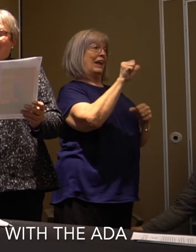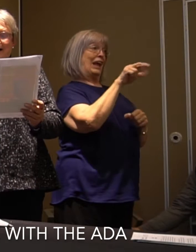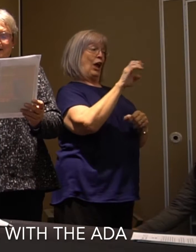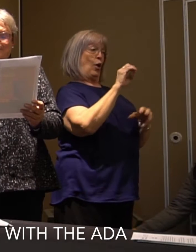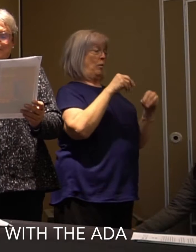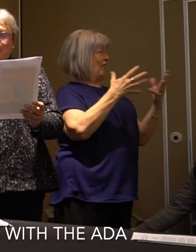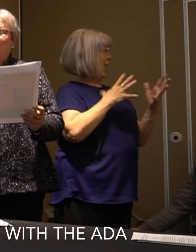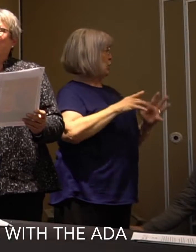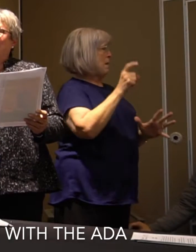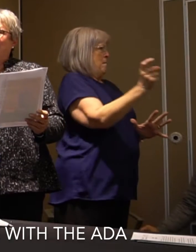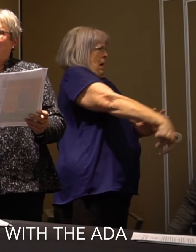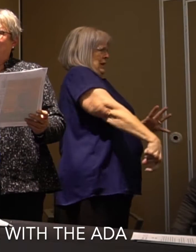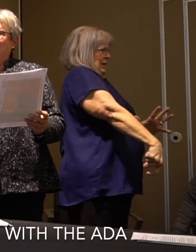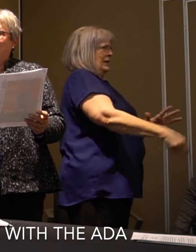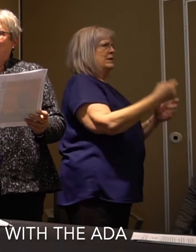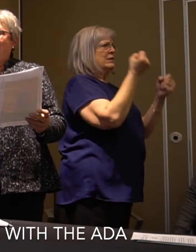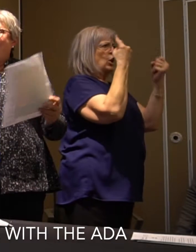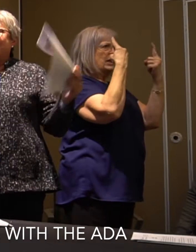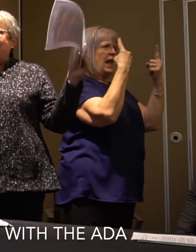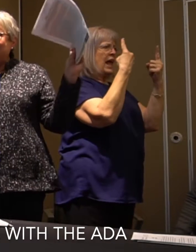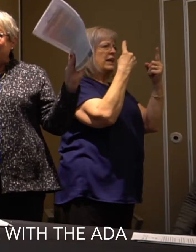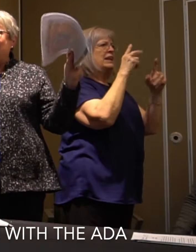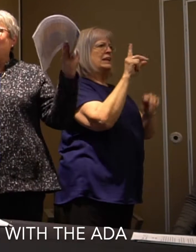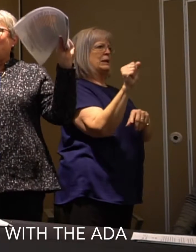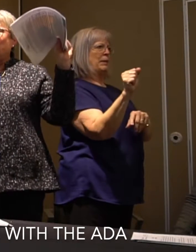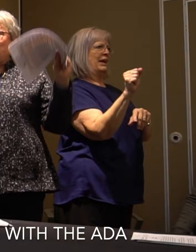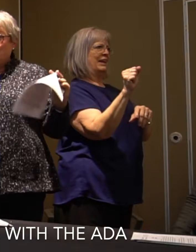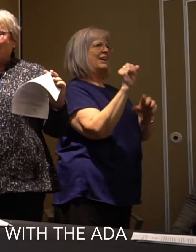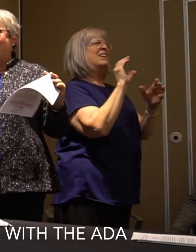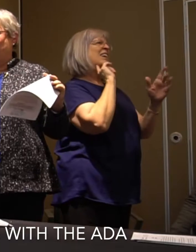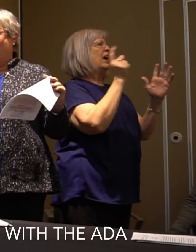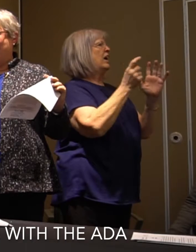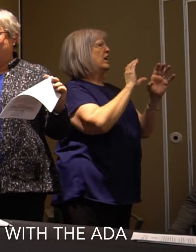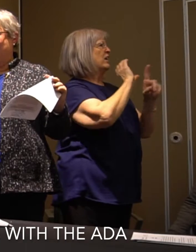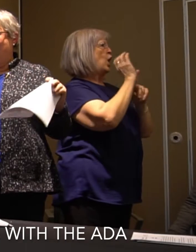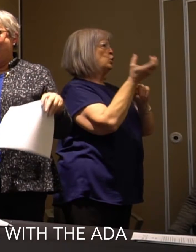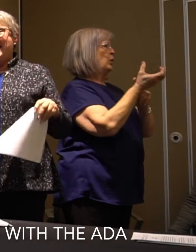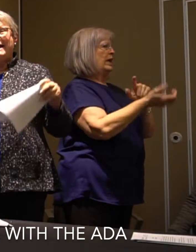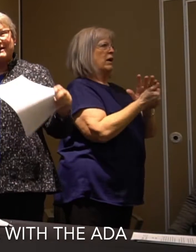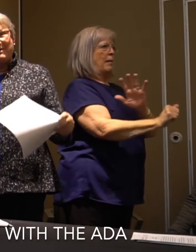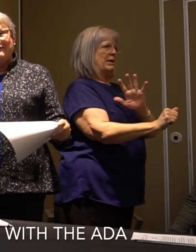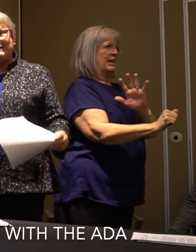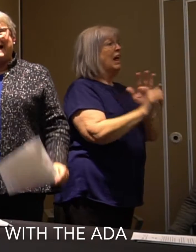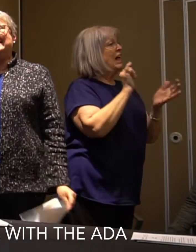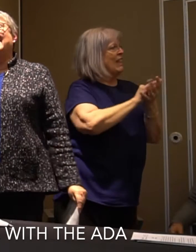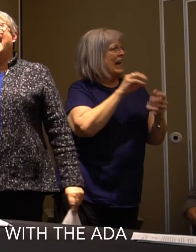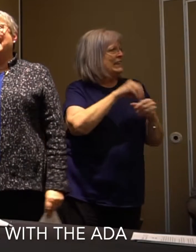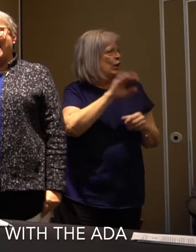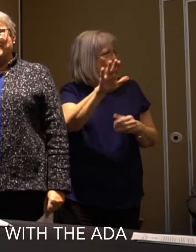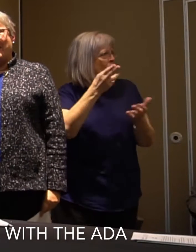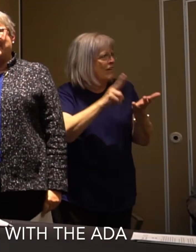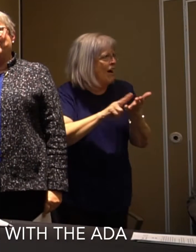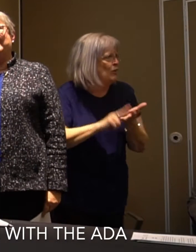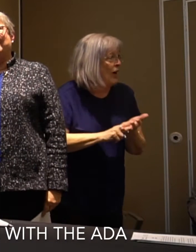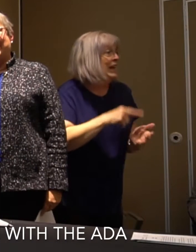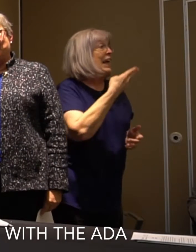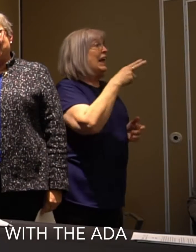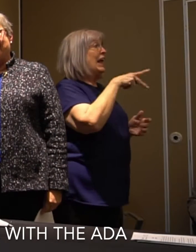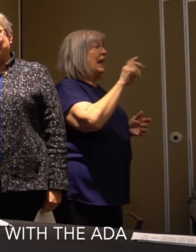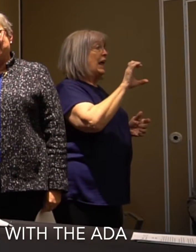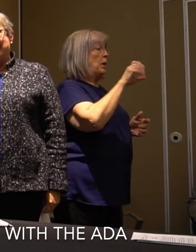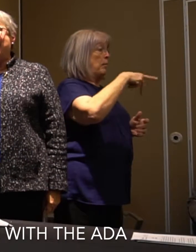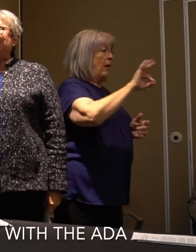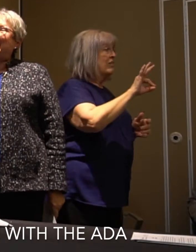disability culturally competent. That is in your contract. HCPF signed a contract with the